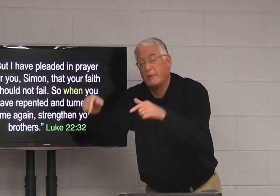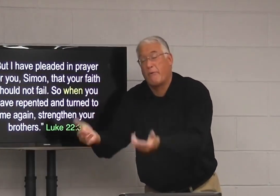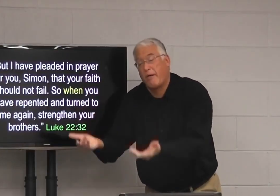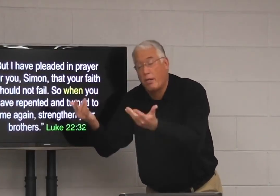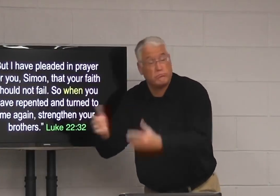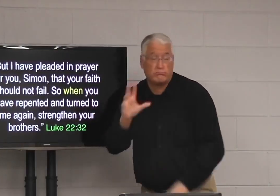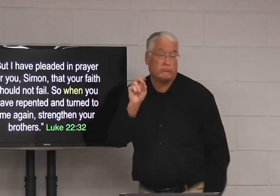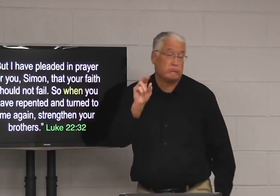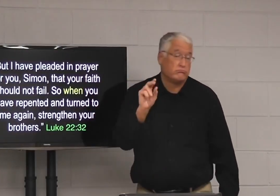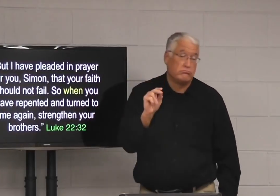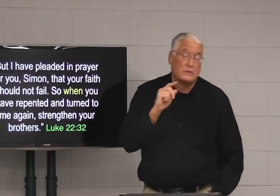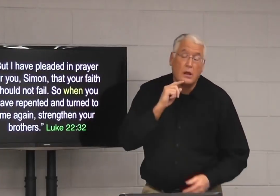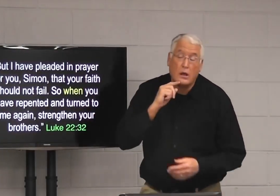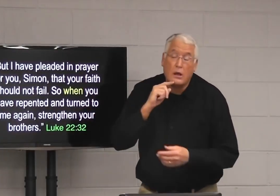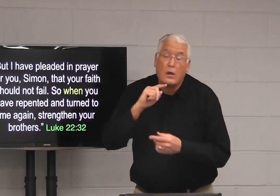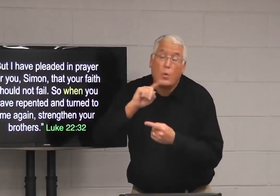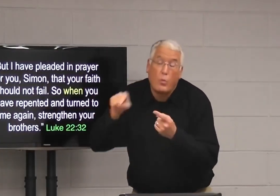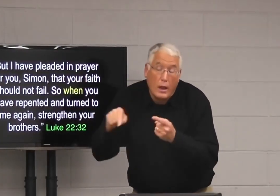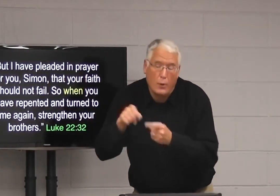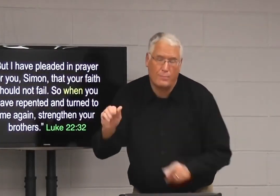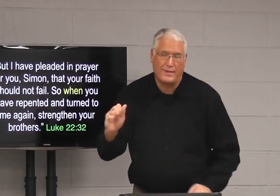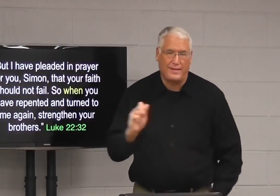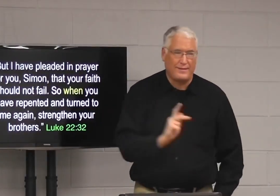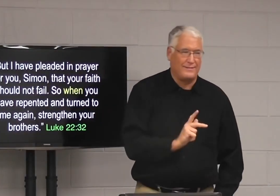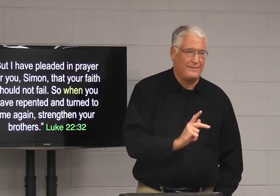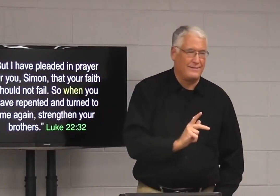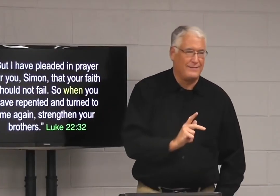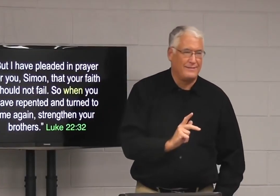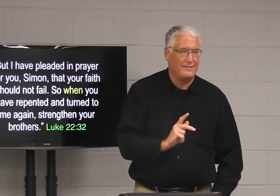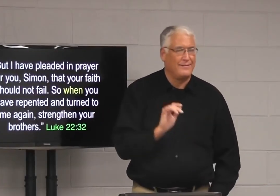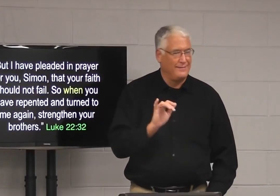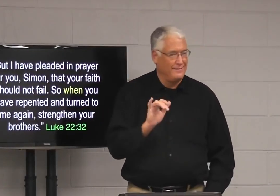continue into your sin and go into hell. No, he said when you come back.